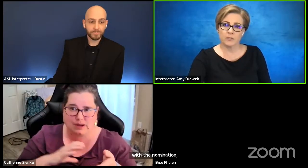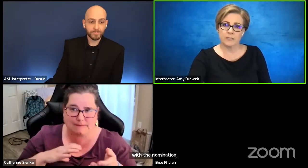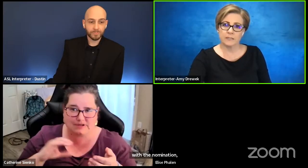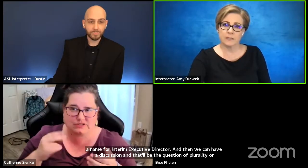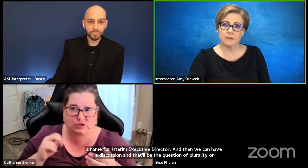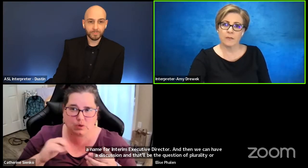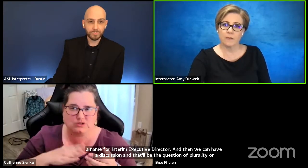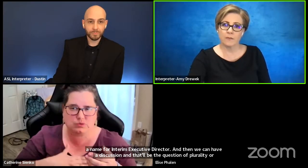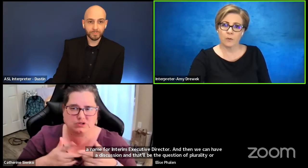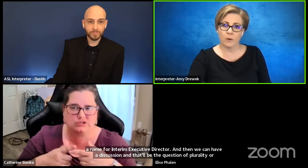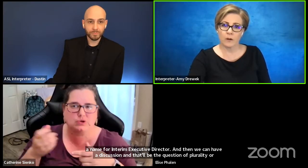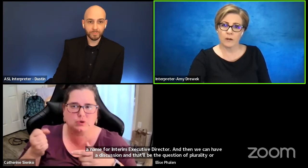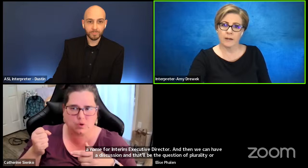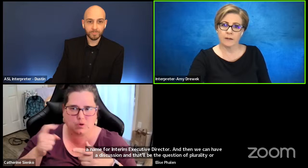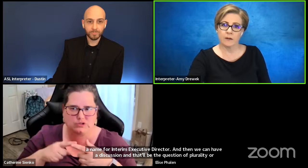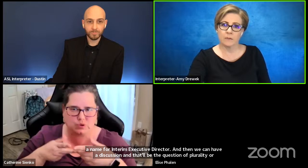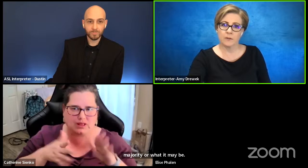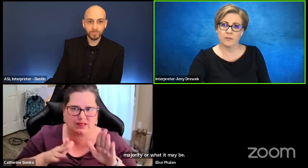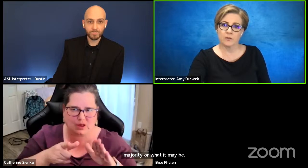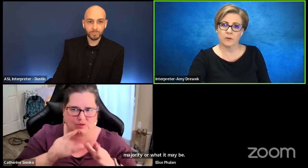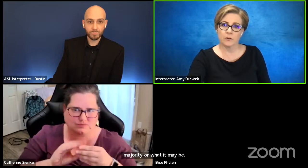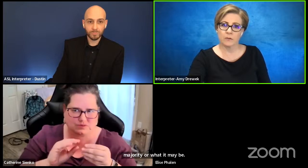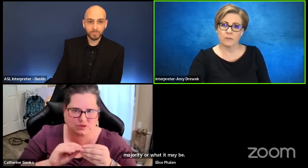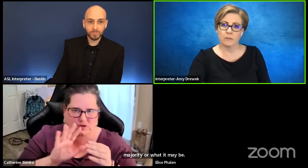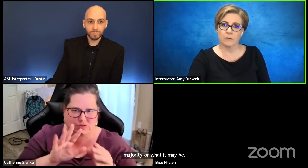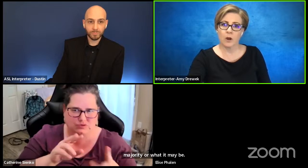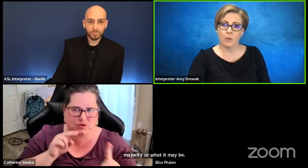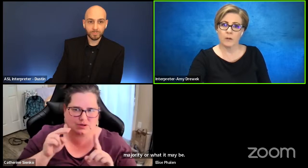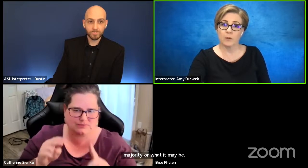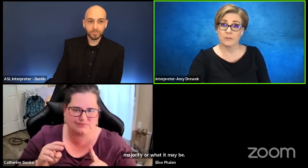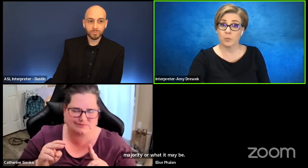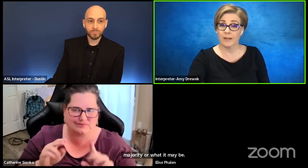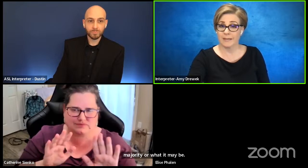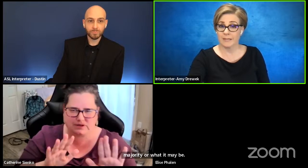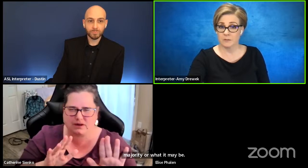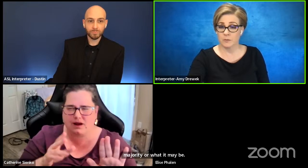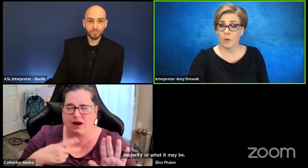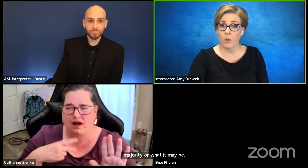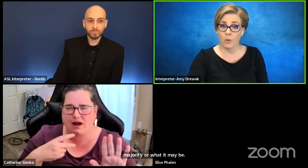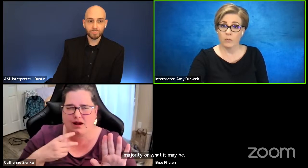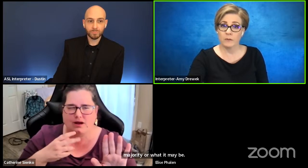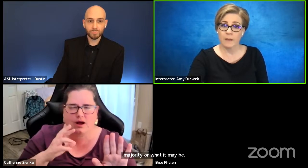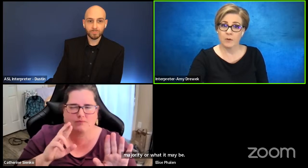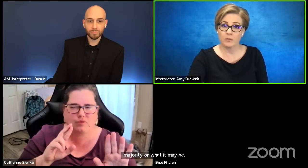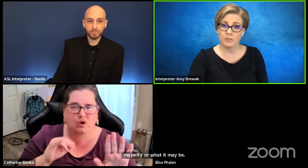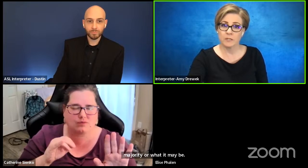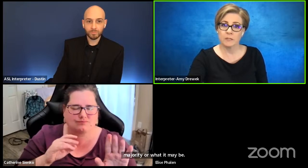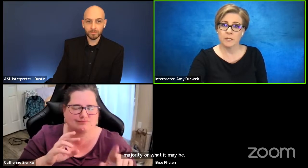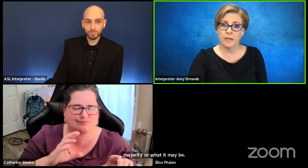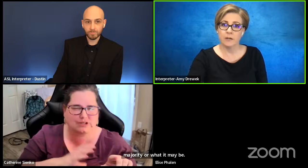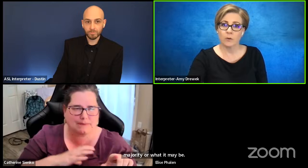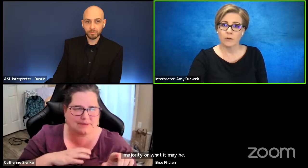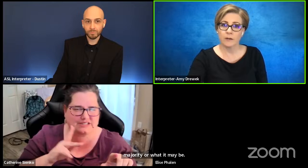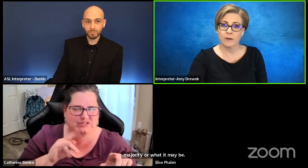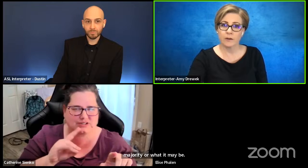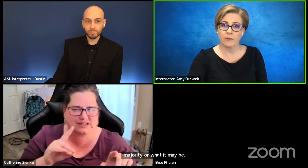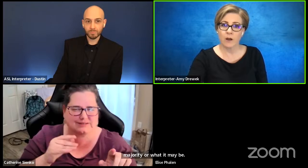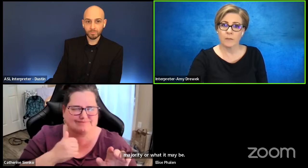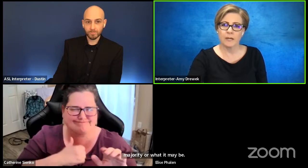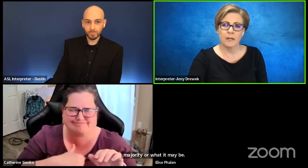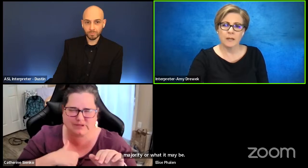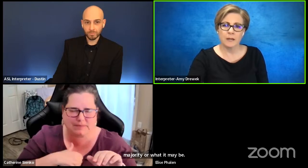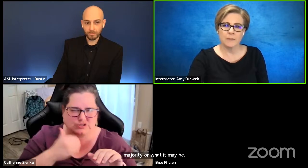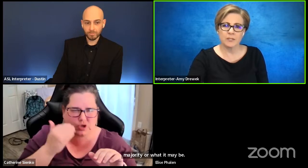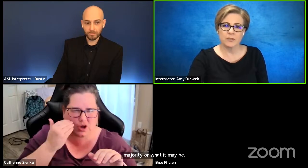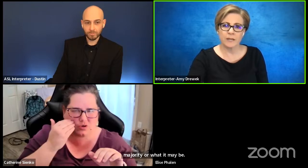Remember, this motion is still on the floor, and Commissioner Cohen was willing to hold that motion in order